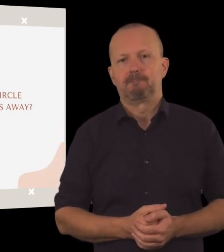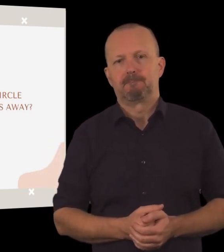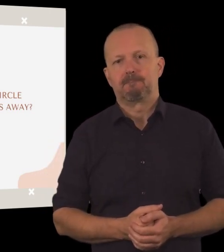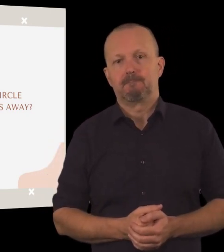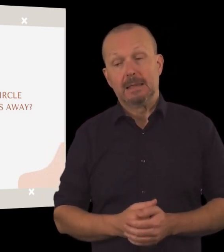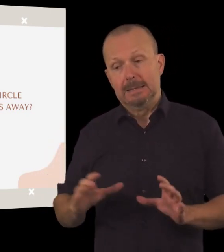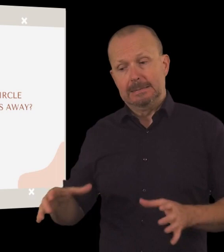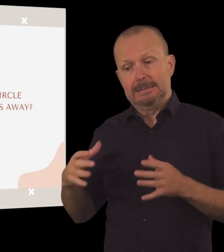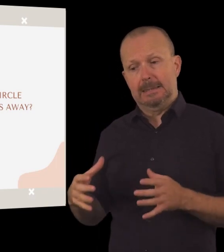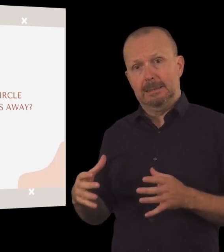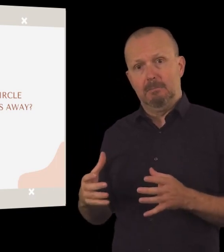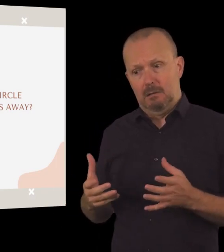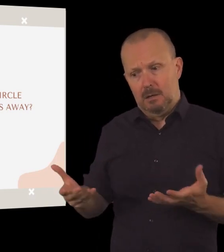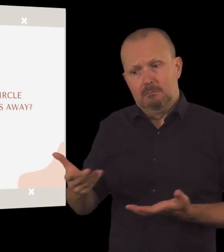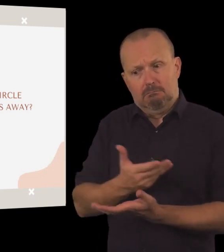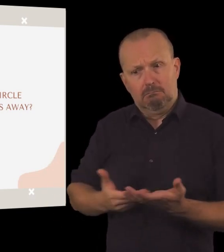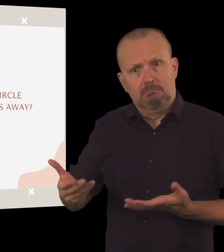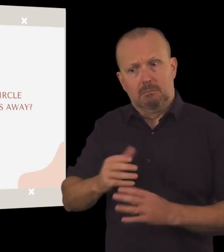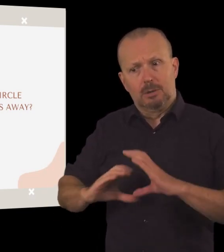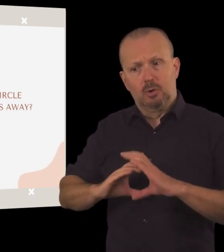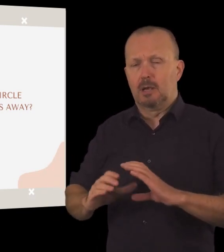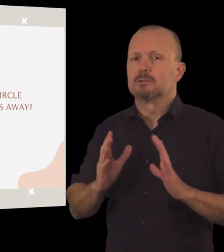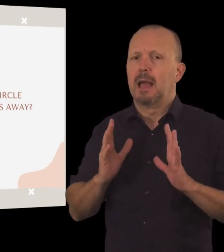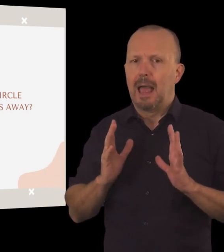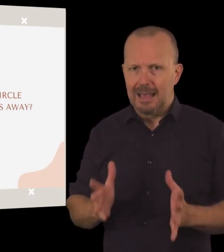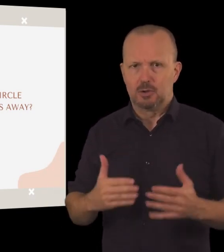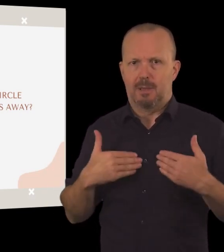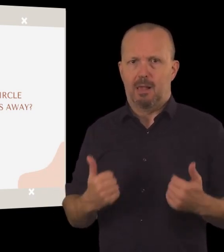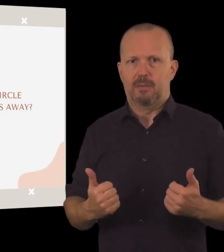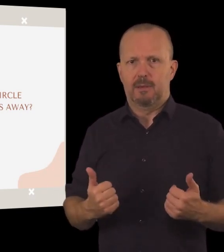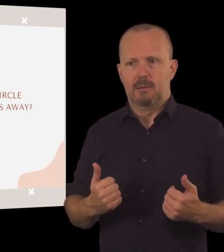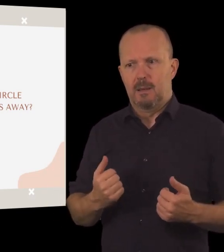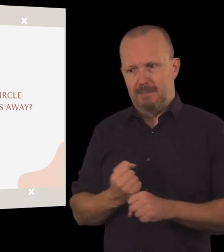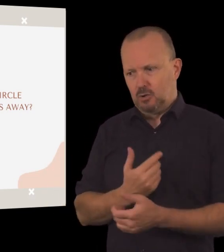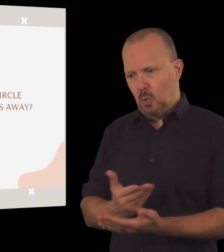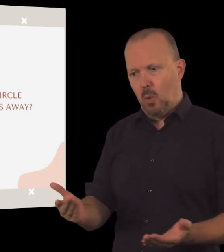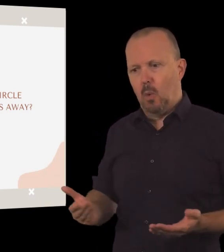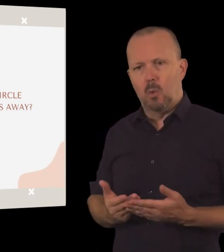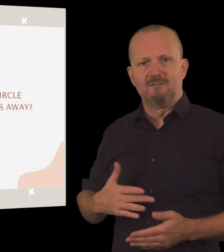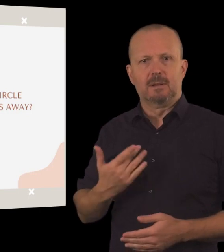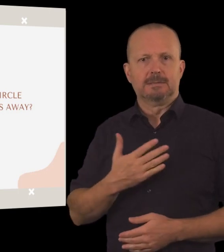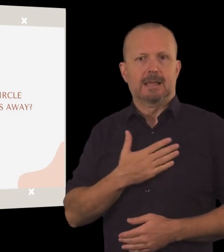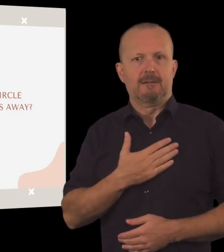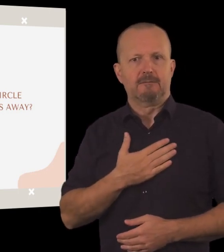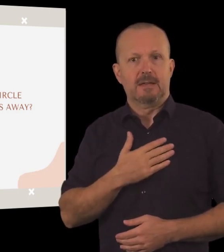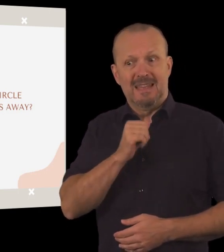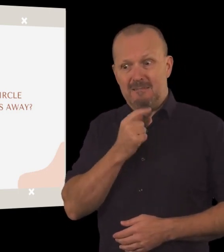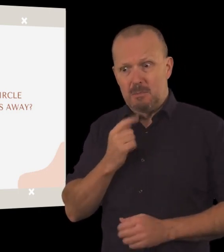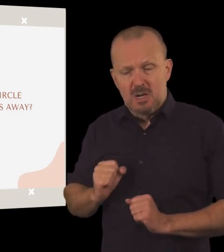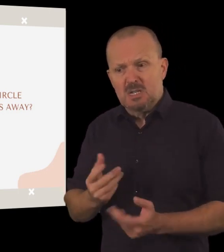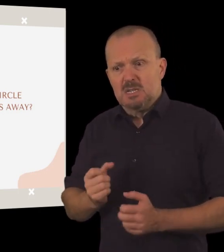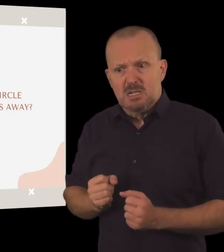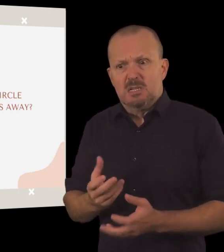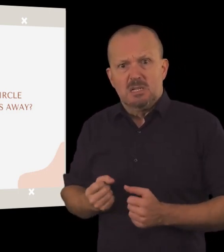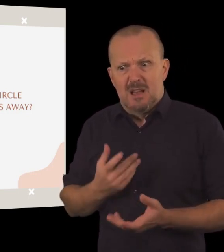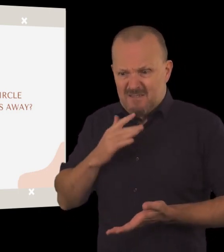of creativity that they've given out. This comes back to our own mental health and well-being. It's crucial for us to be